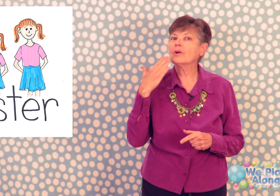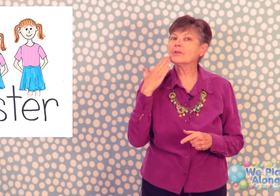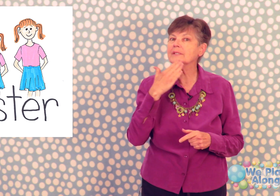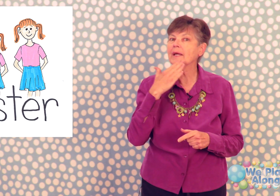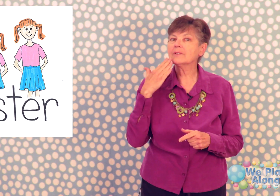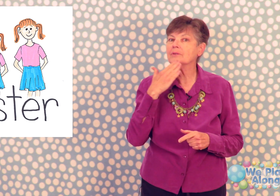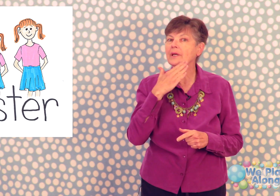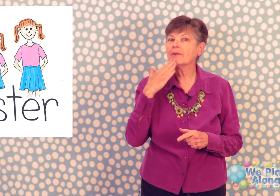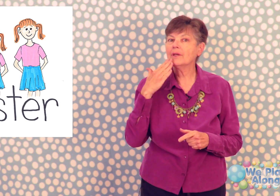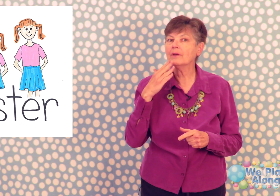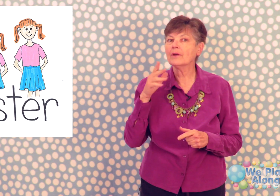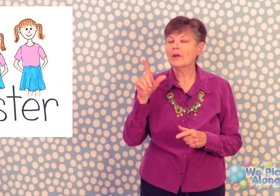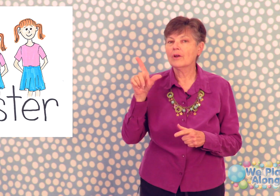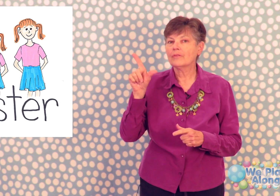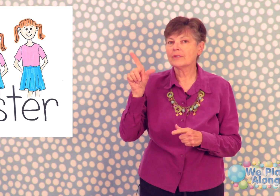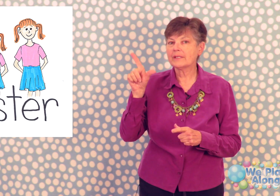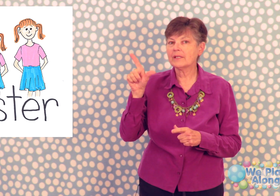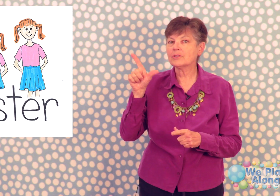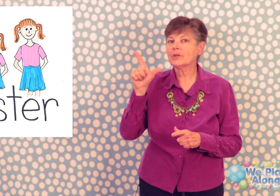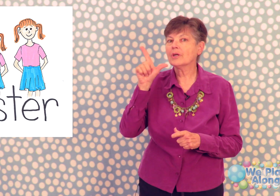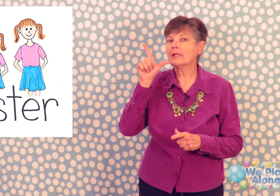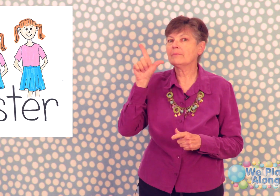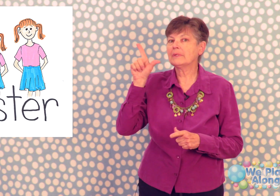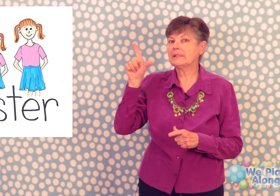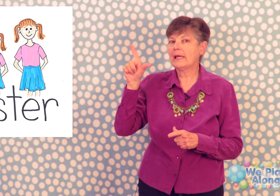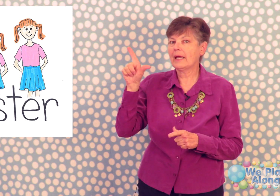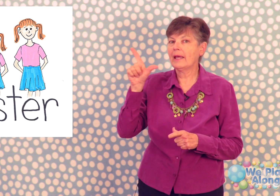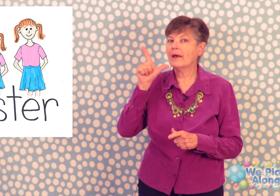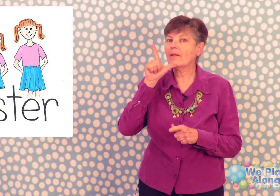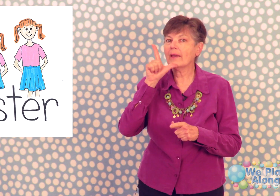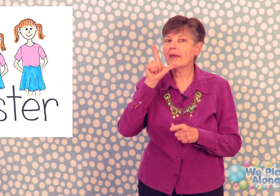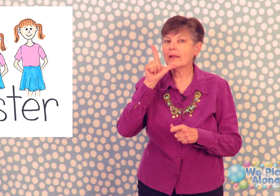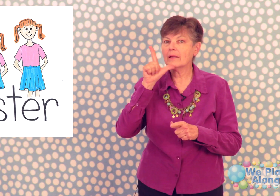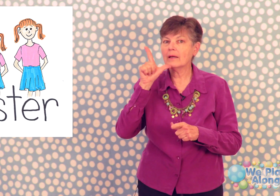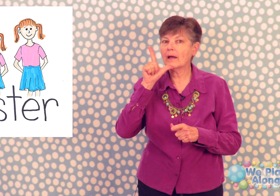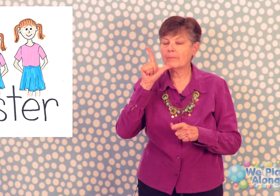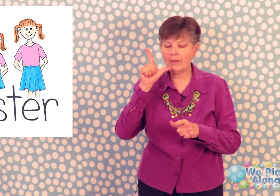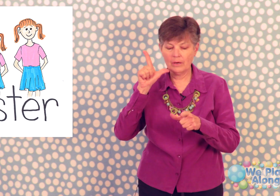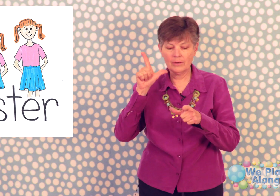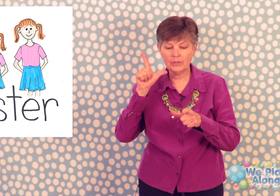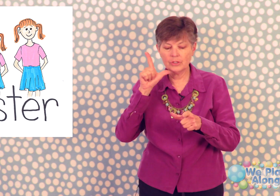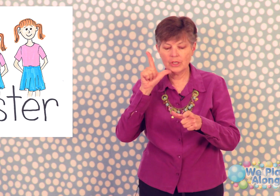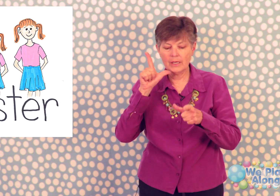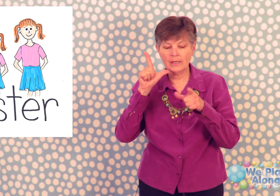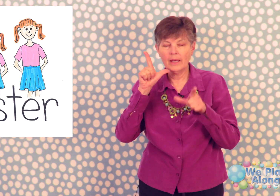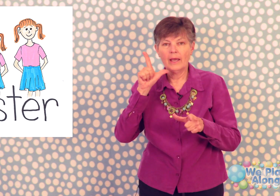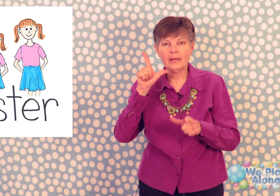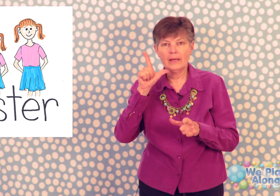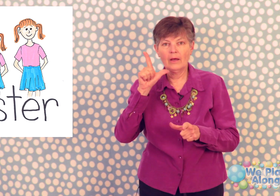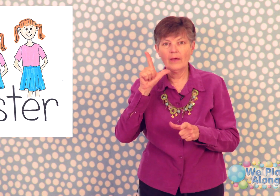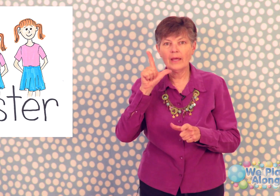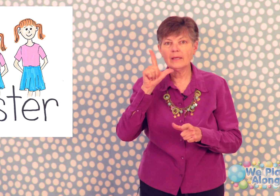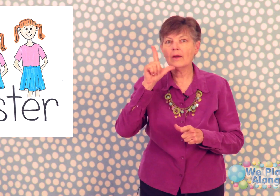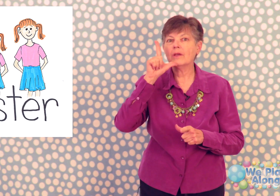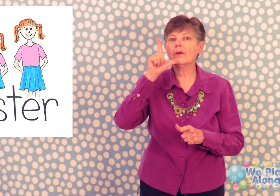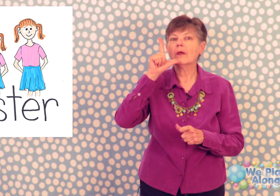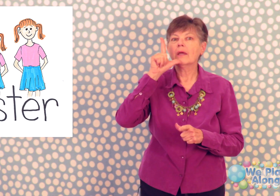girl signs are down here. For sister, you're going to take an L hand up here at your chin and an L hand down here. You're